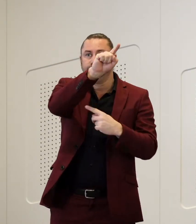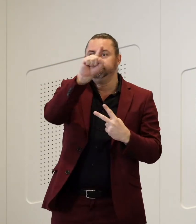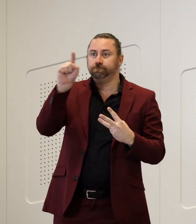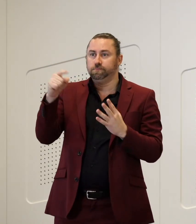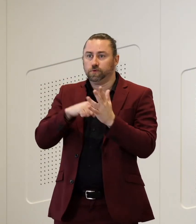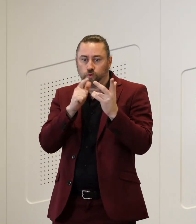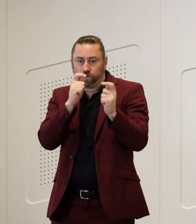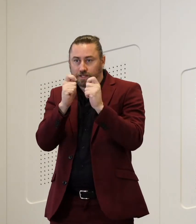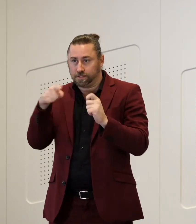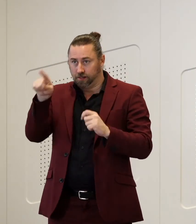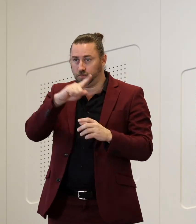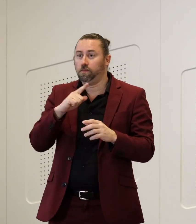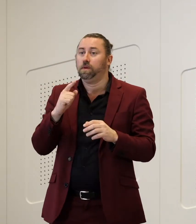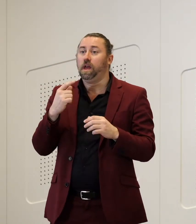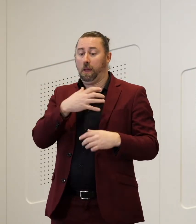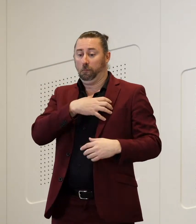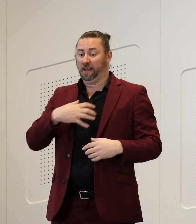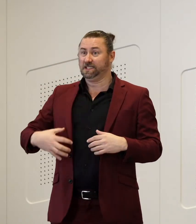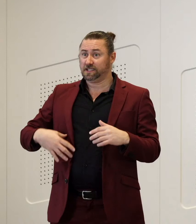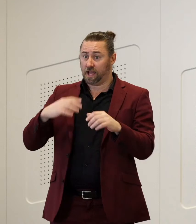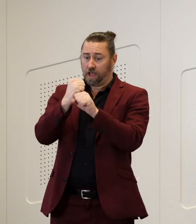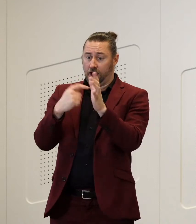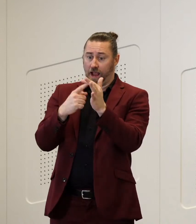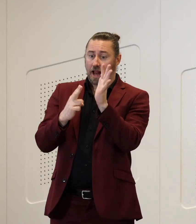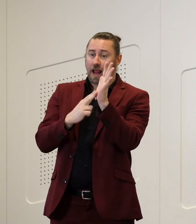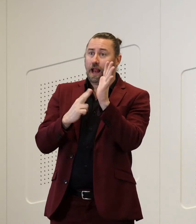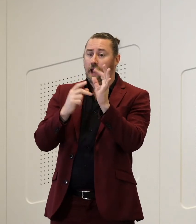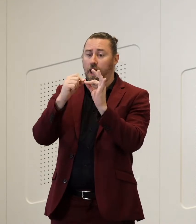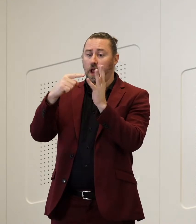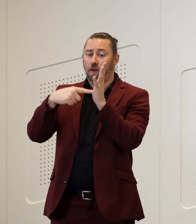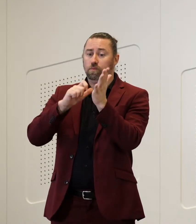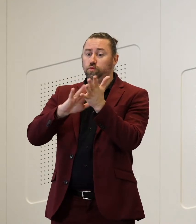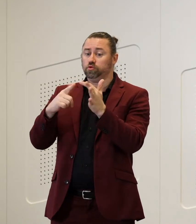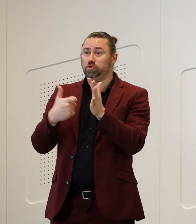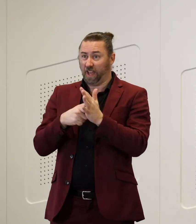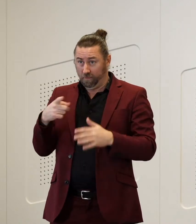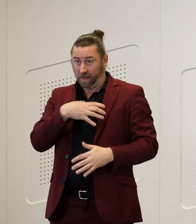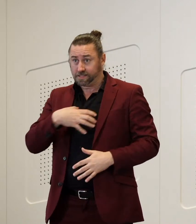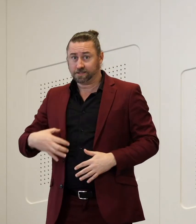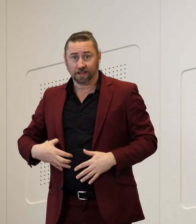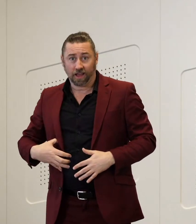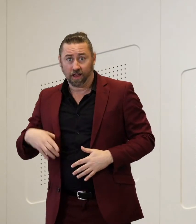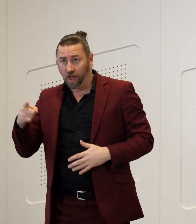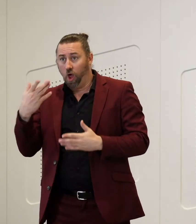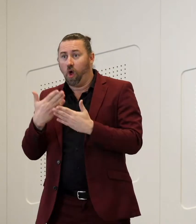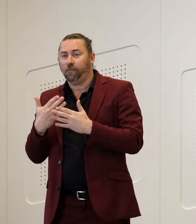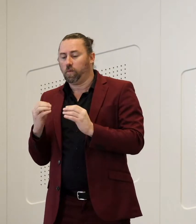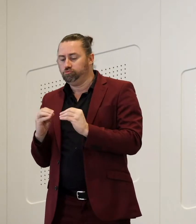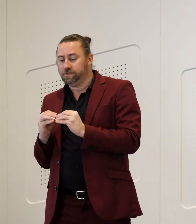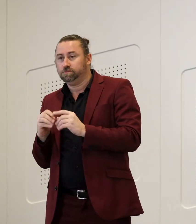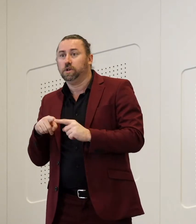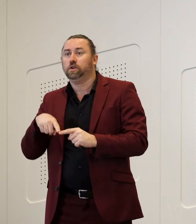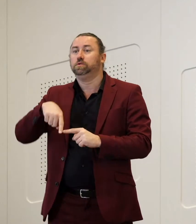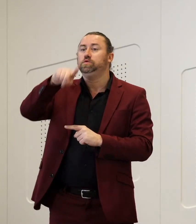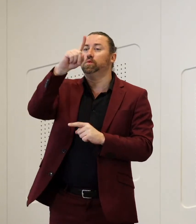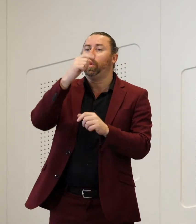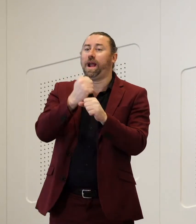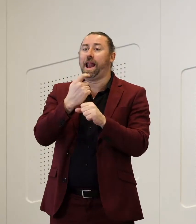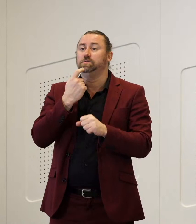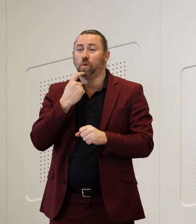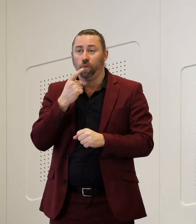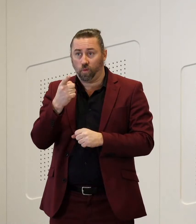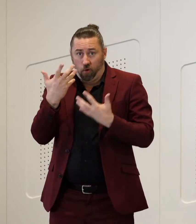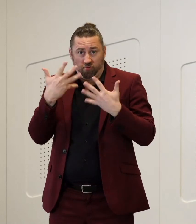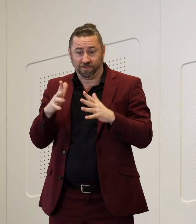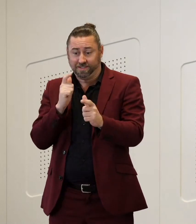Glenn Butcher was on one of the flights between Brisbane and Gladstone. He has been tested and is in home